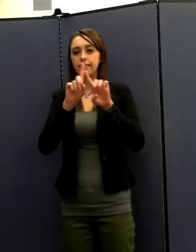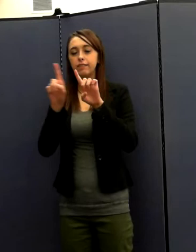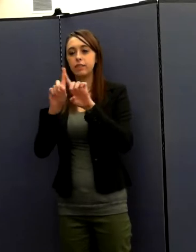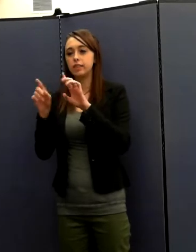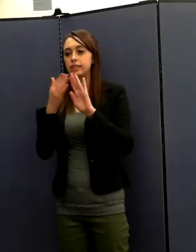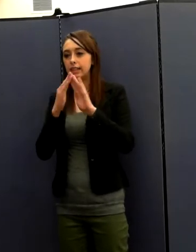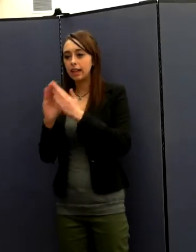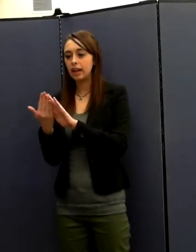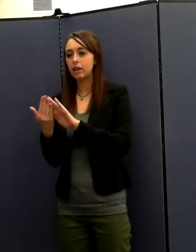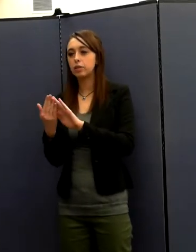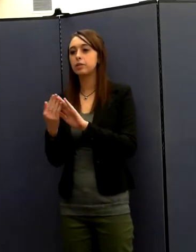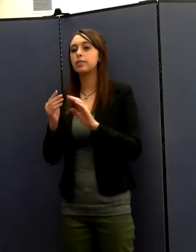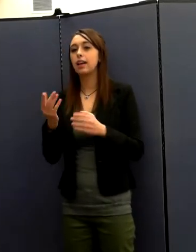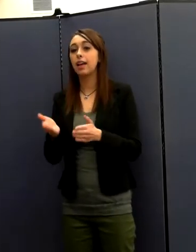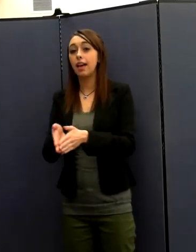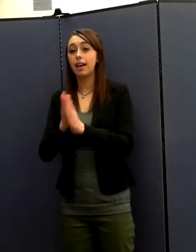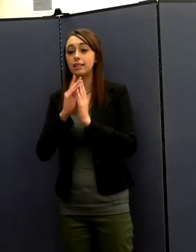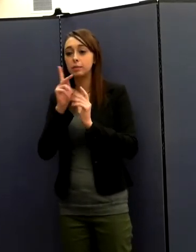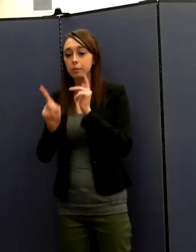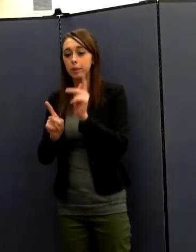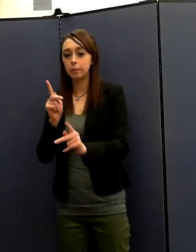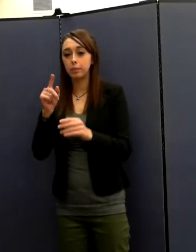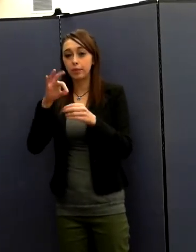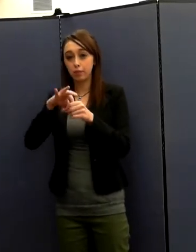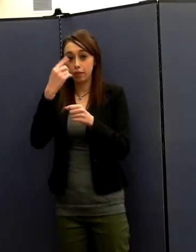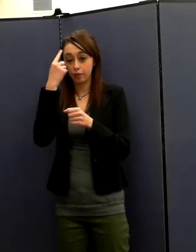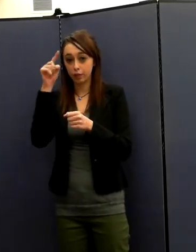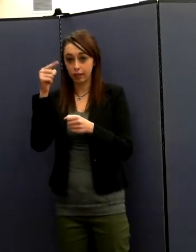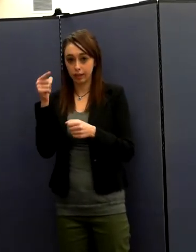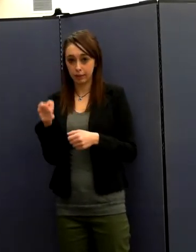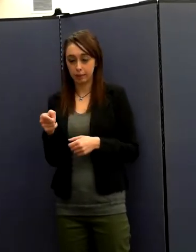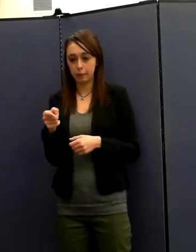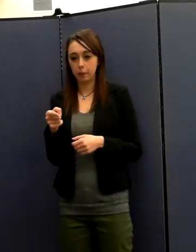people to vote for him. So he goes to different cities.